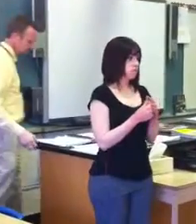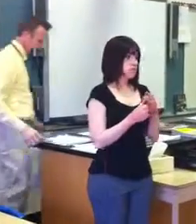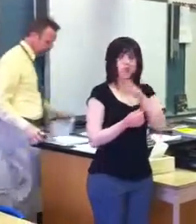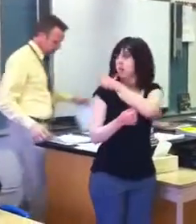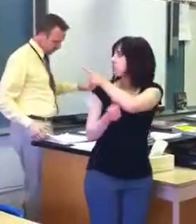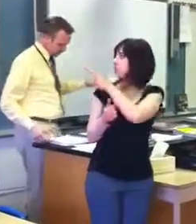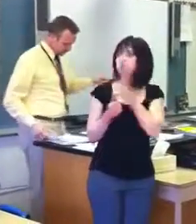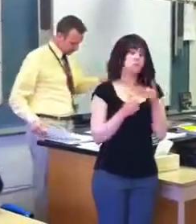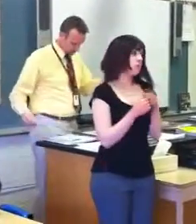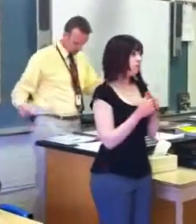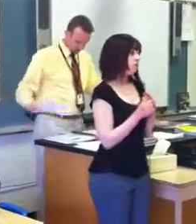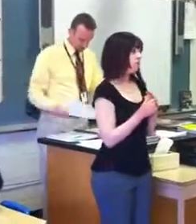or 297.